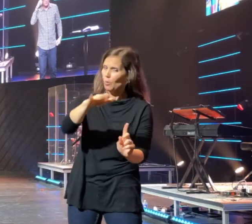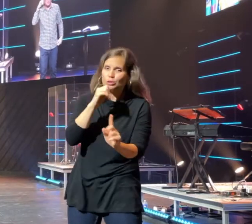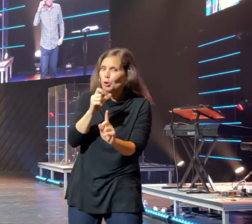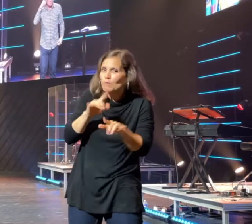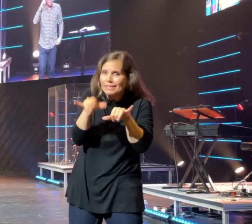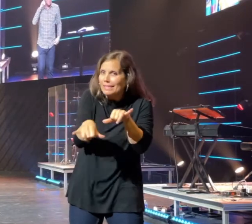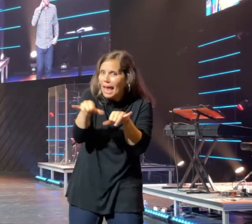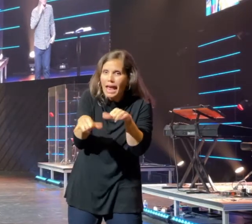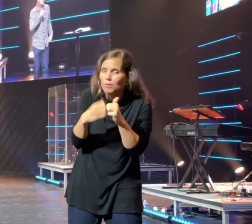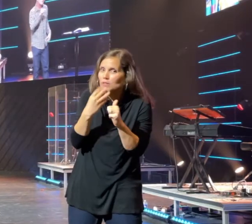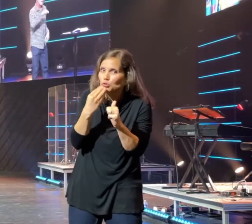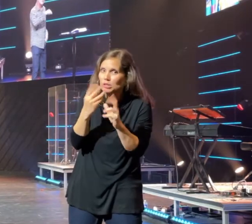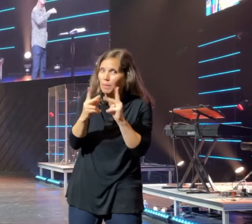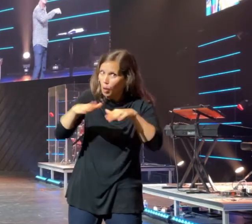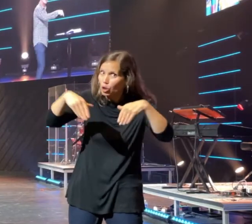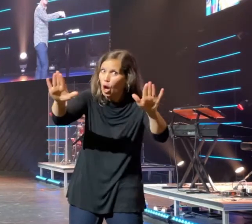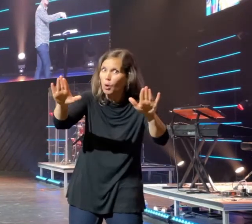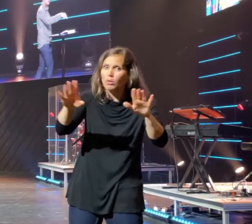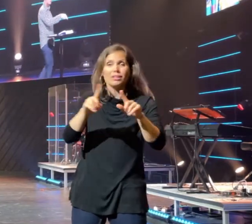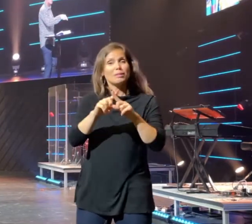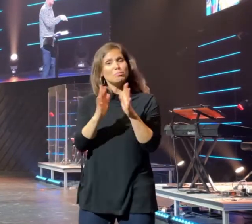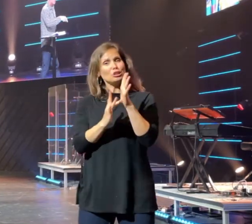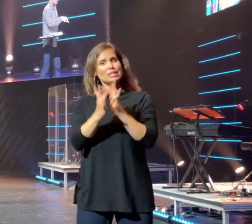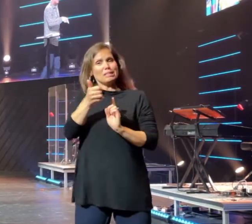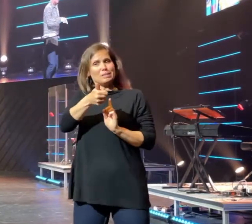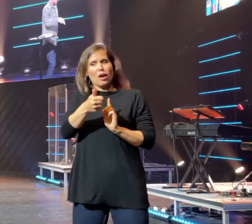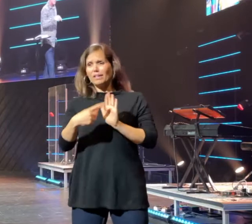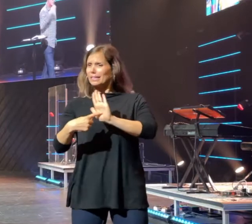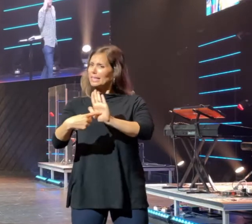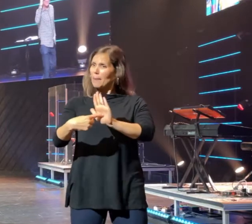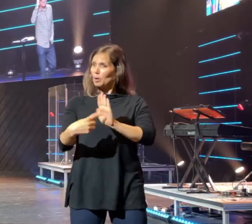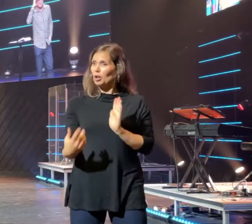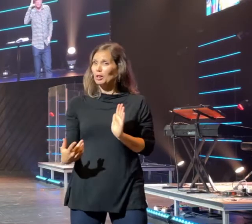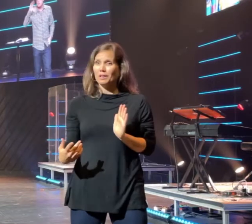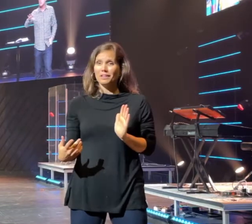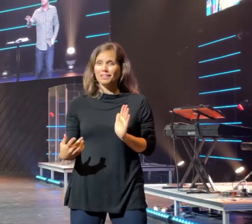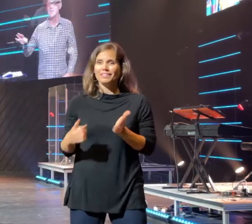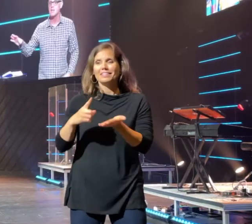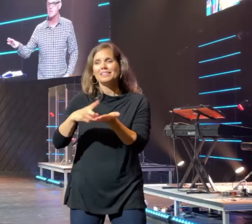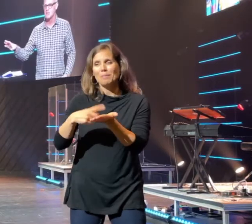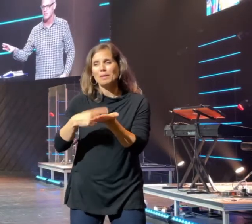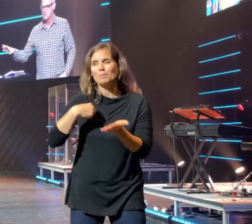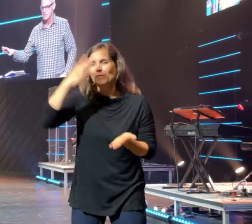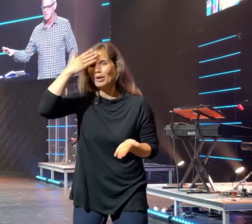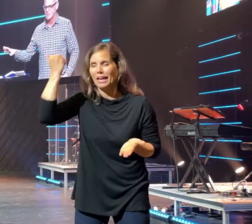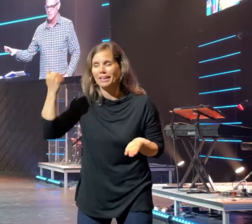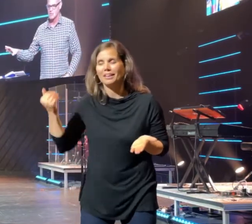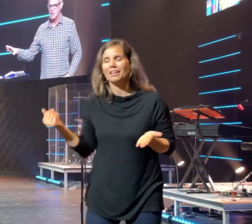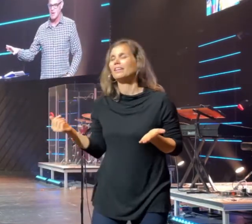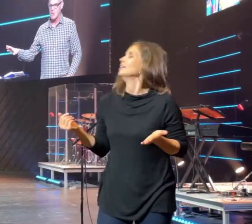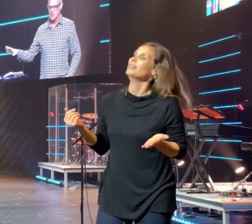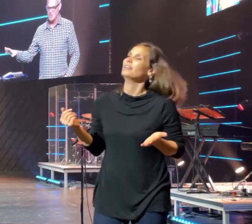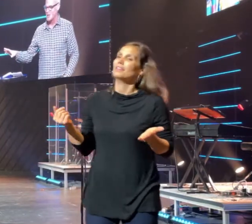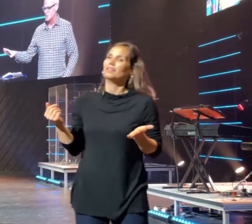people, but he even modeled it in his own life. Sometimes we forget this. This is what Peter was thinking in his three